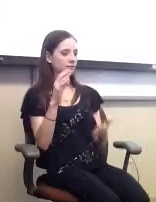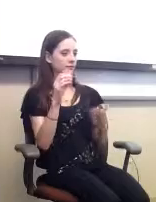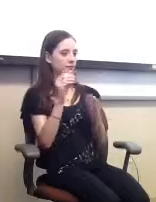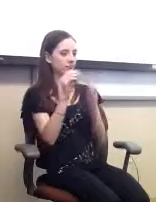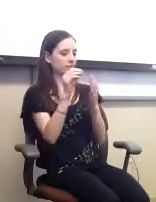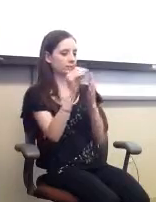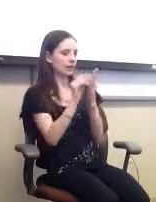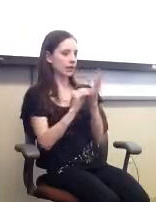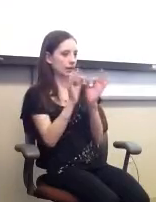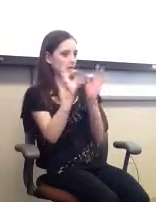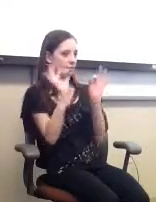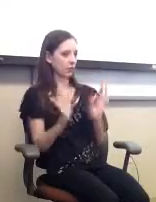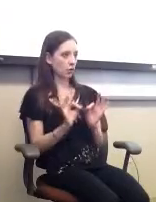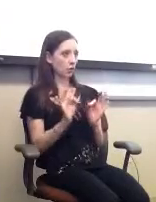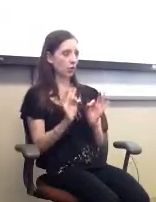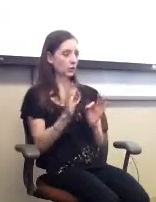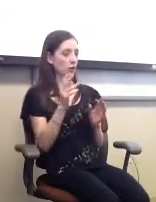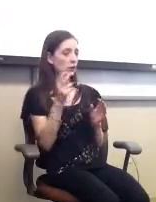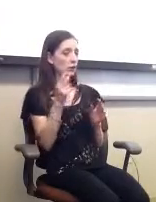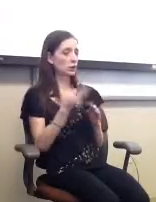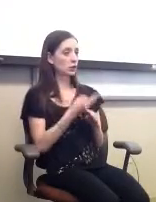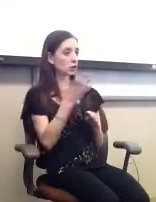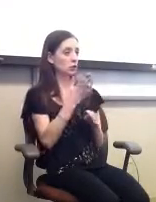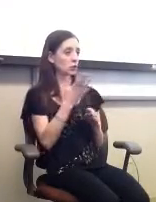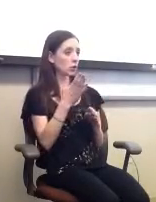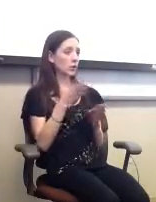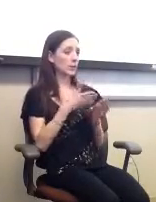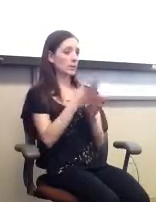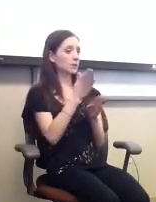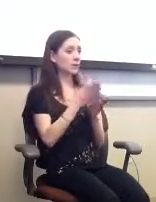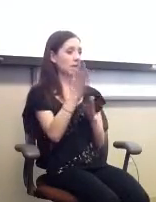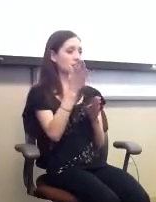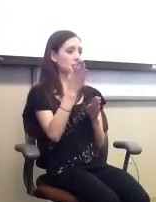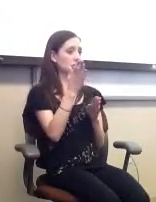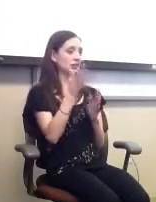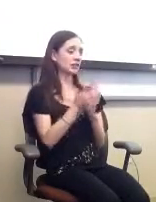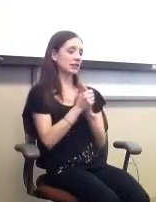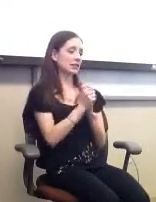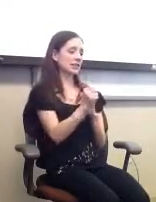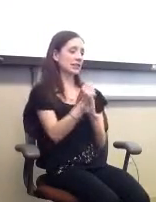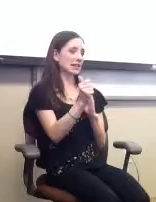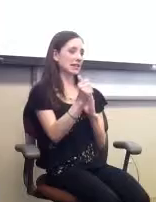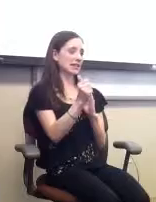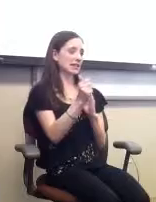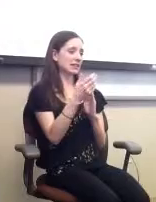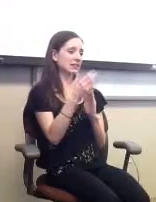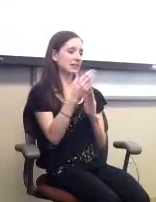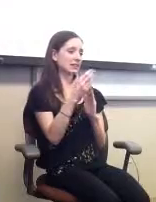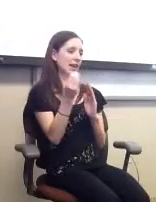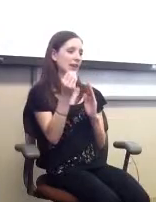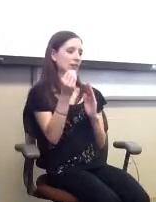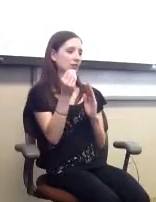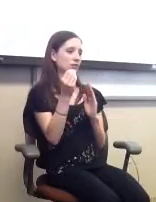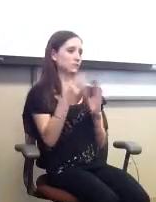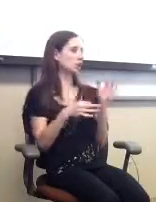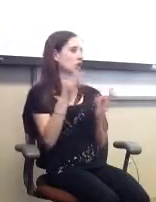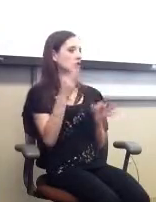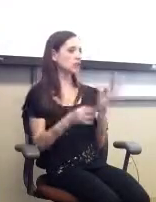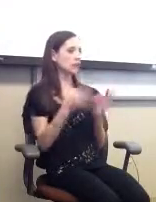Use your professional skills and judgment to determine appropriate use of client contributions for their services. So